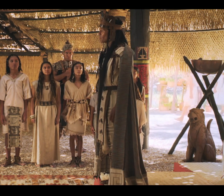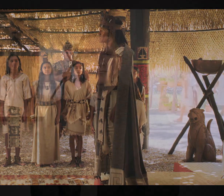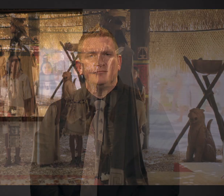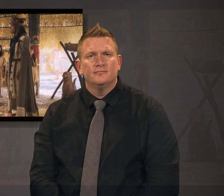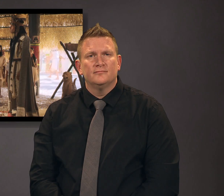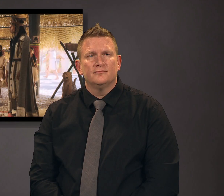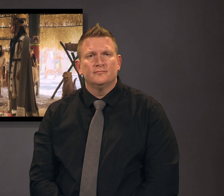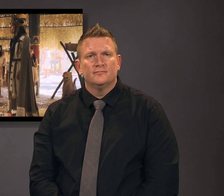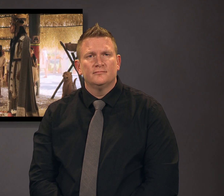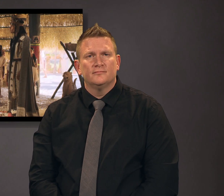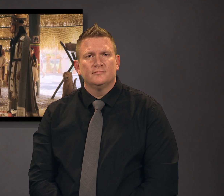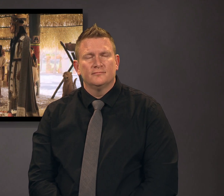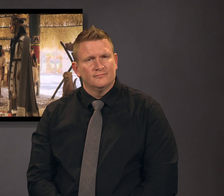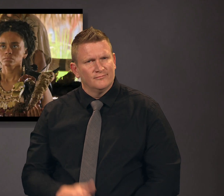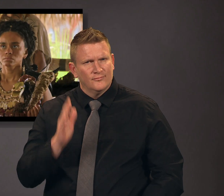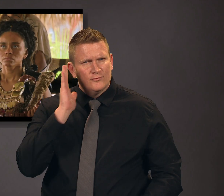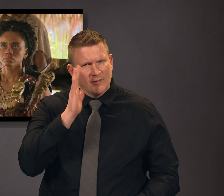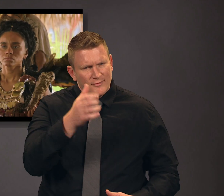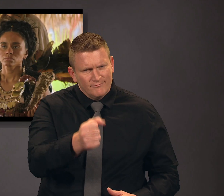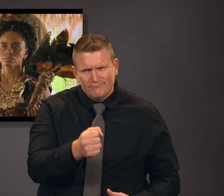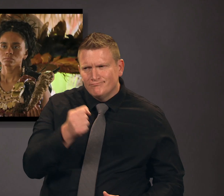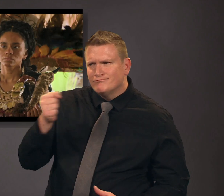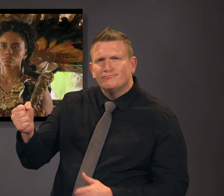You shall be set among my other servants